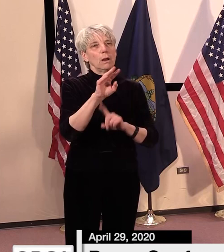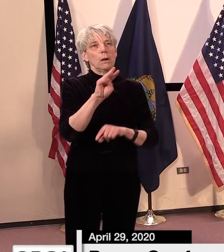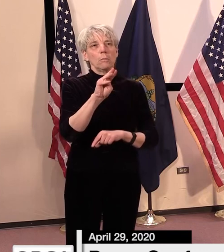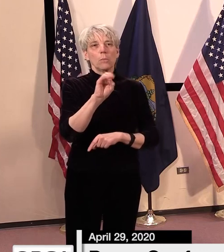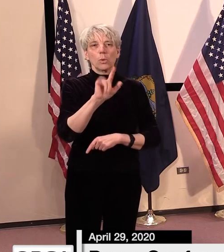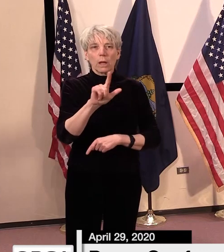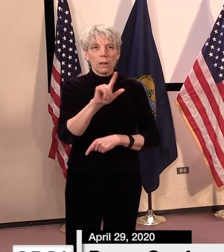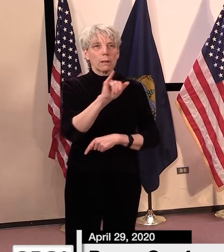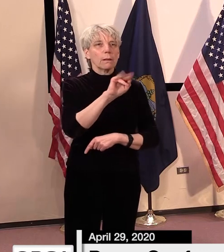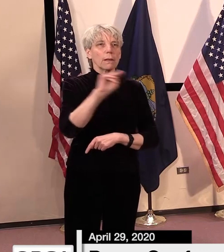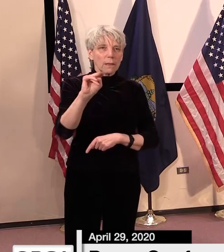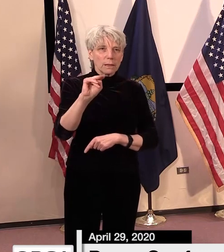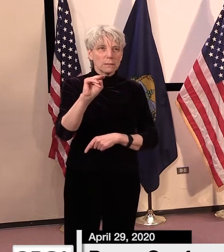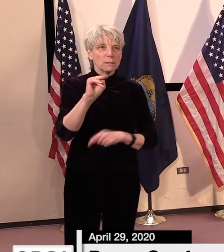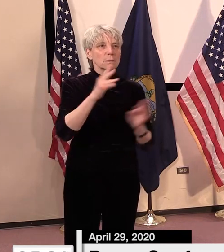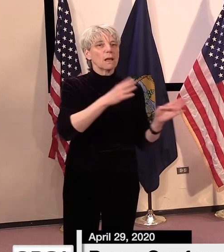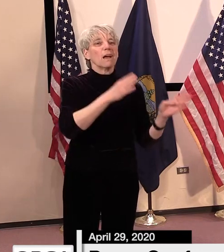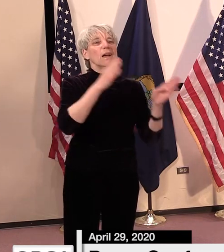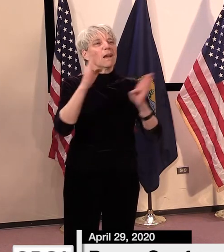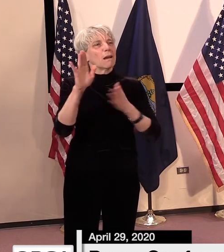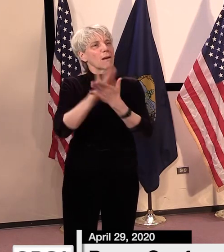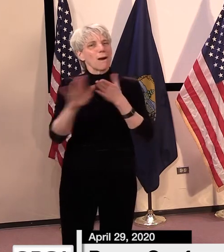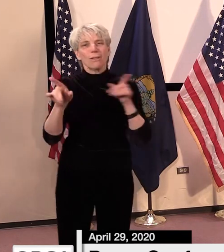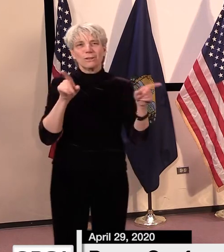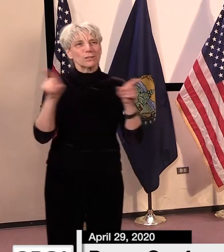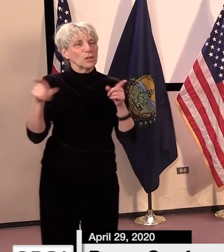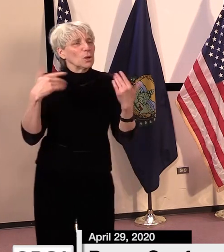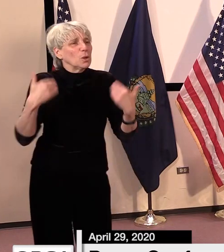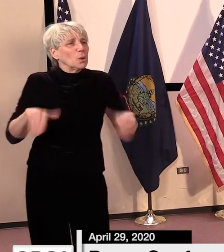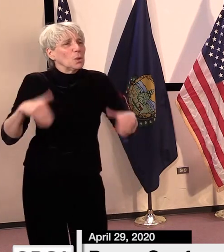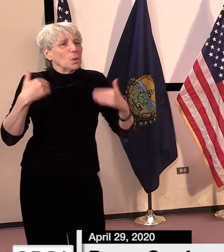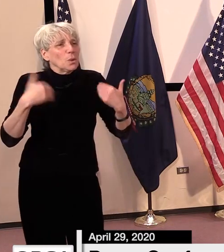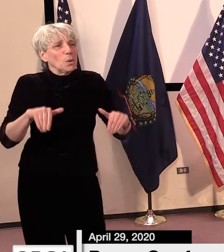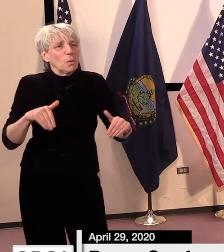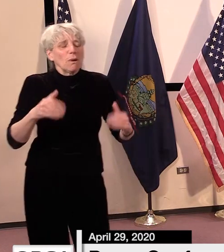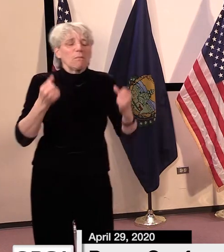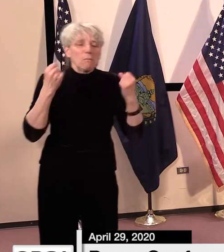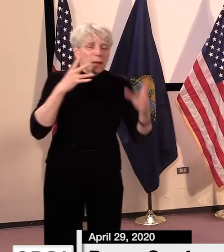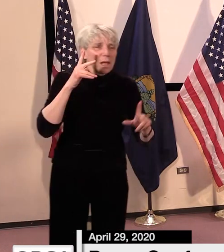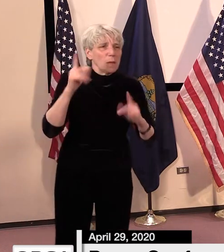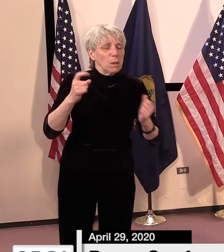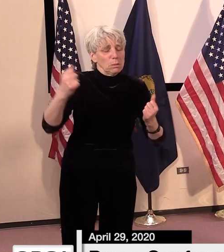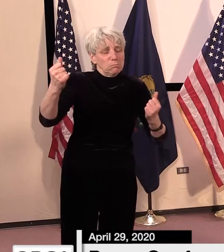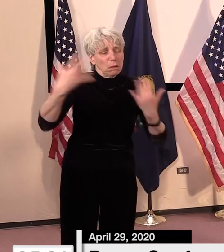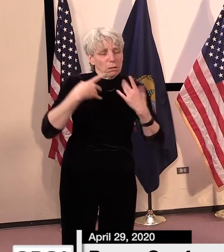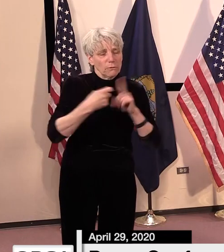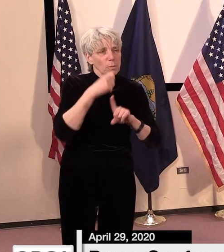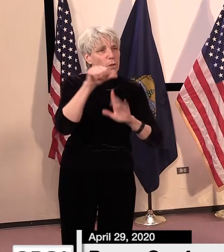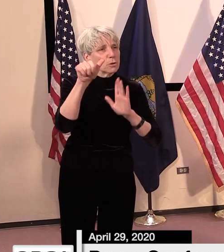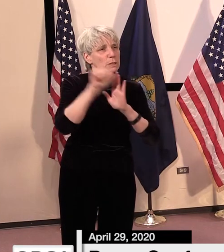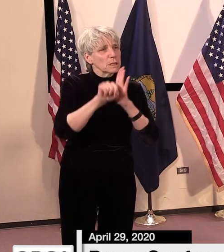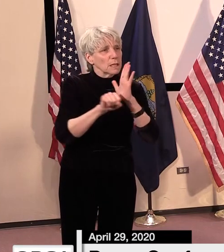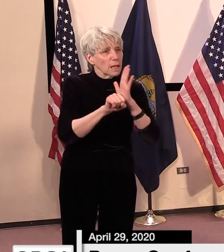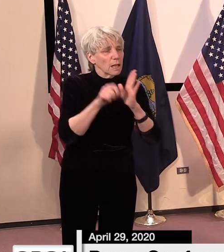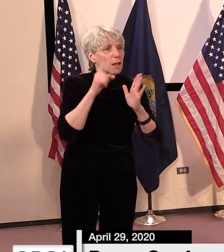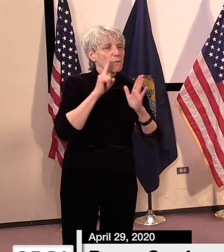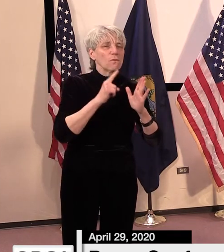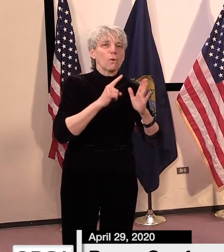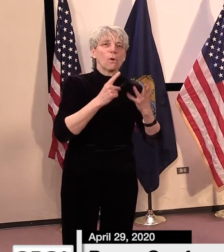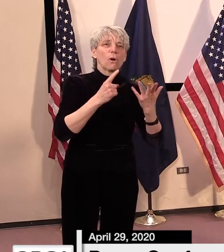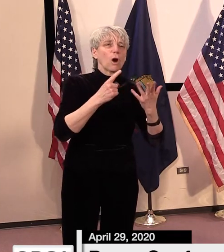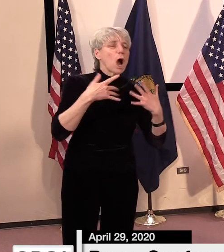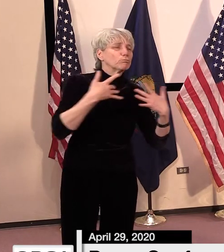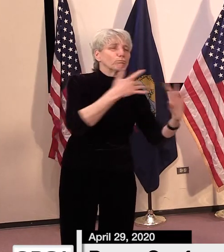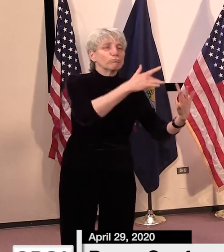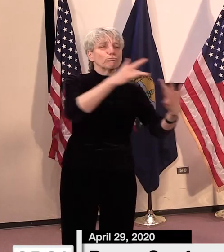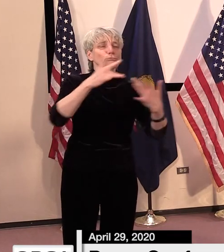the colleges, both of which bring in a lot of out-of-staters? Is there a time frame when you might say the